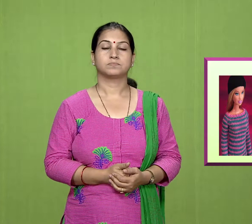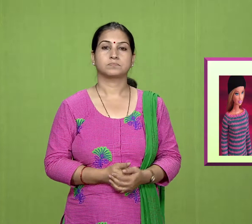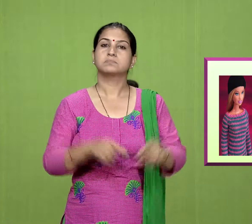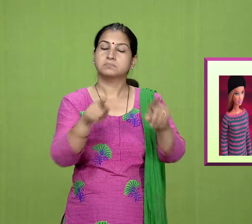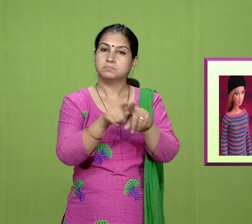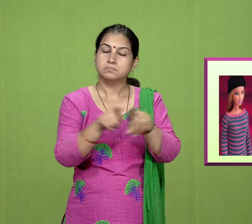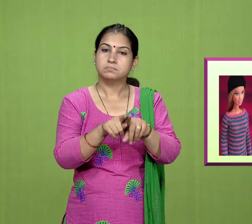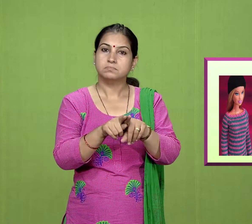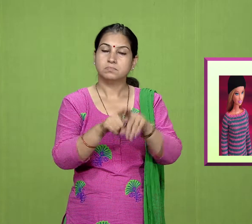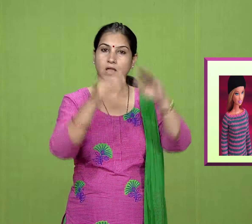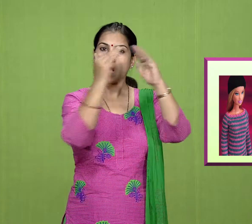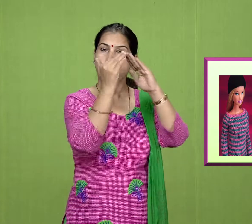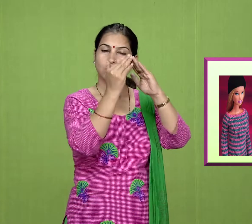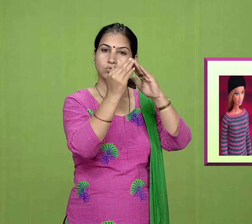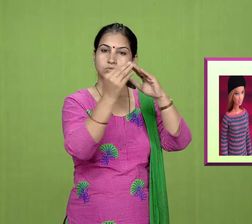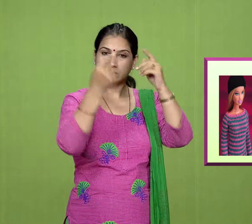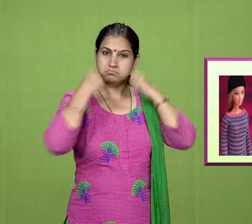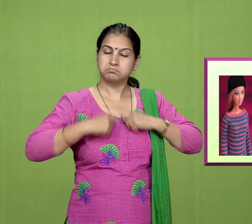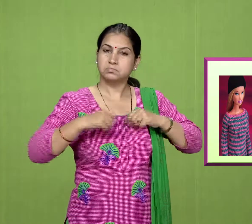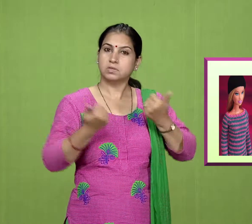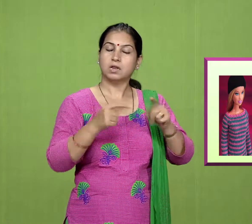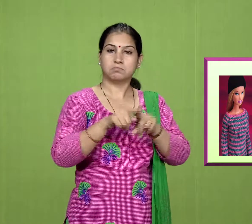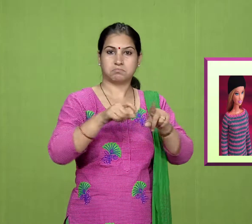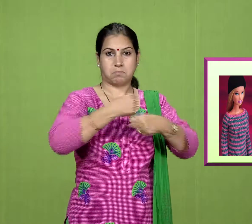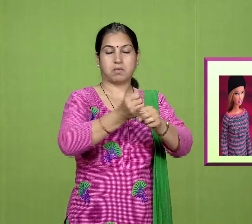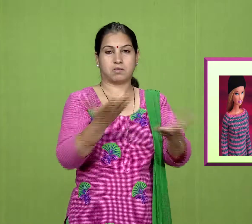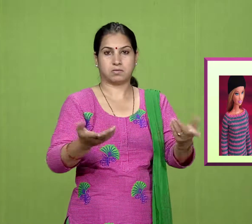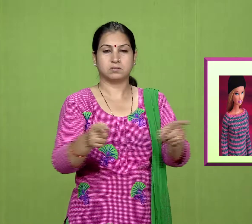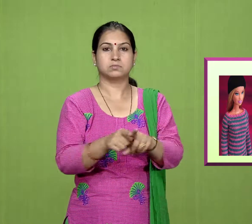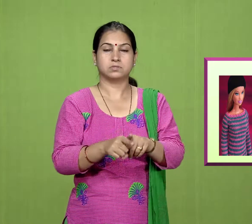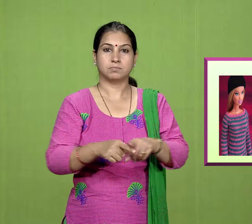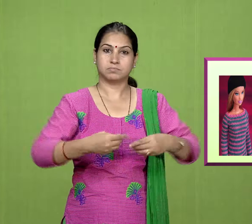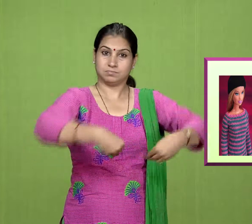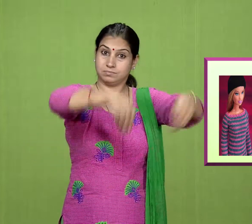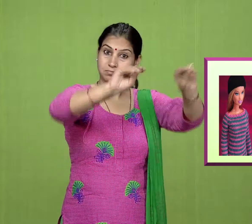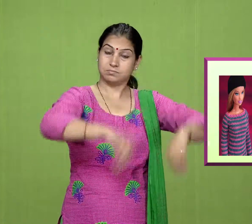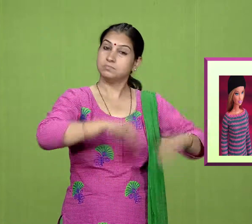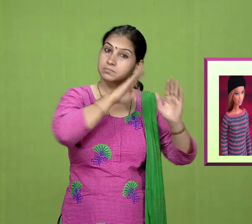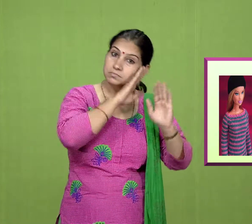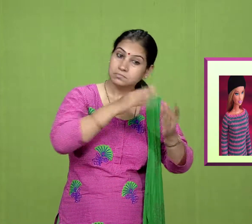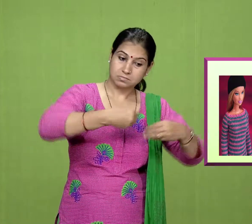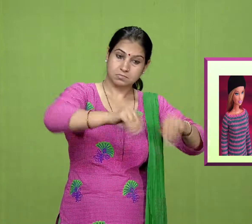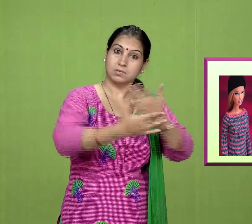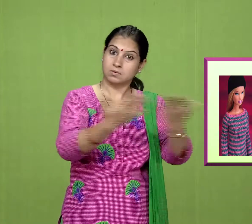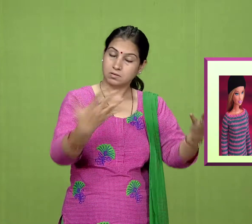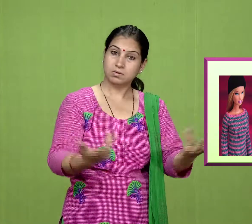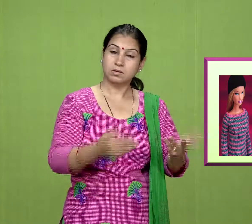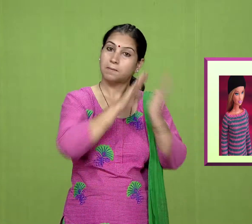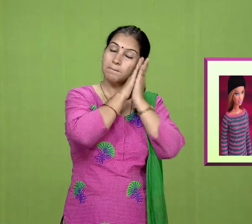as well as household articles such as bed sheets, bed cover,